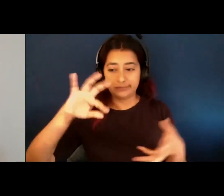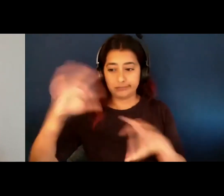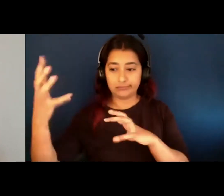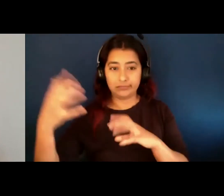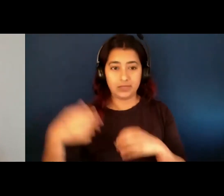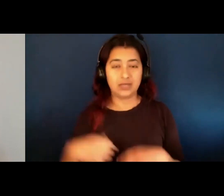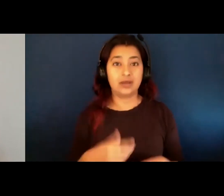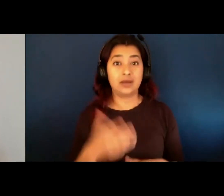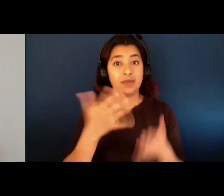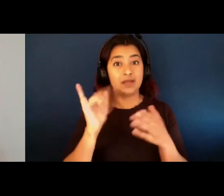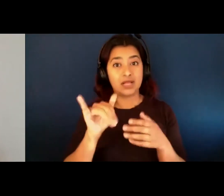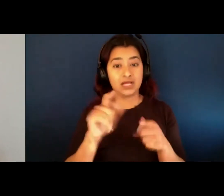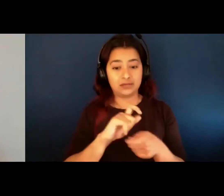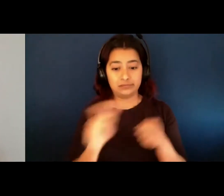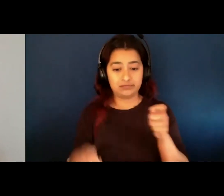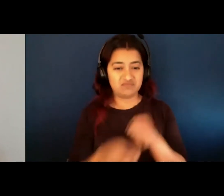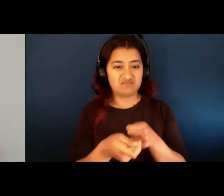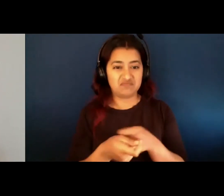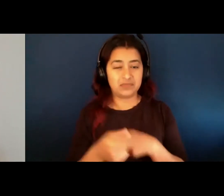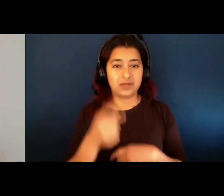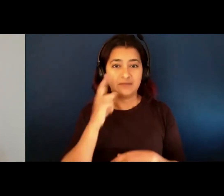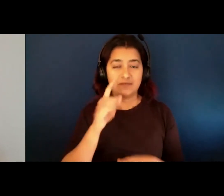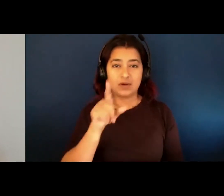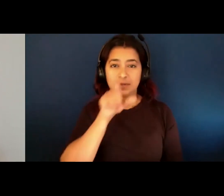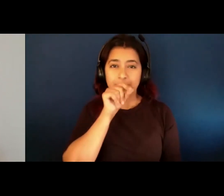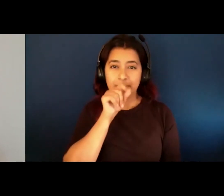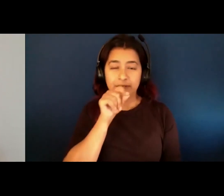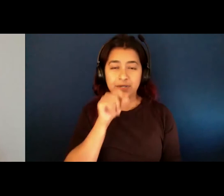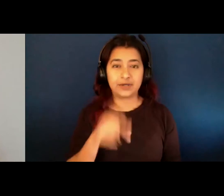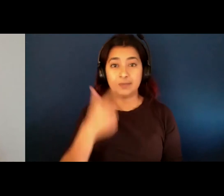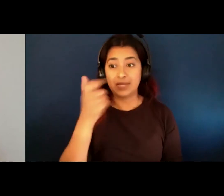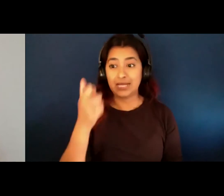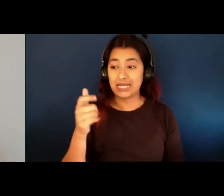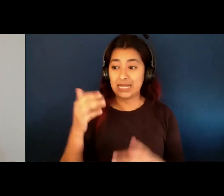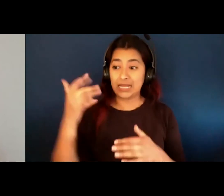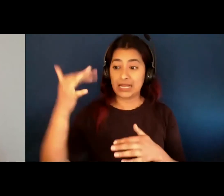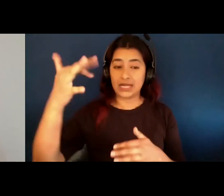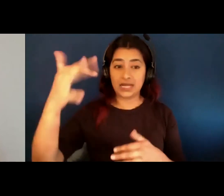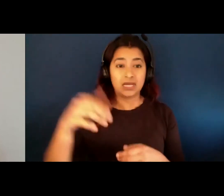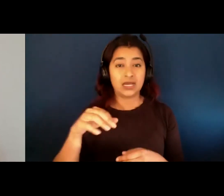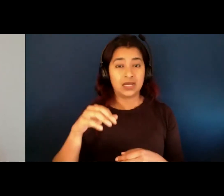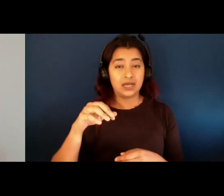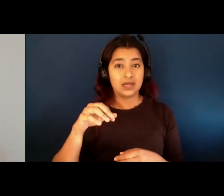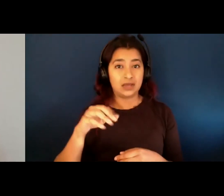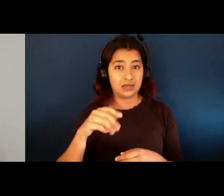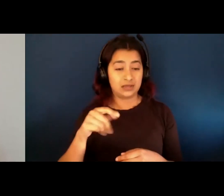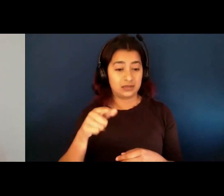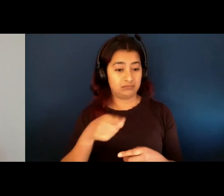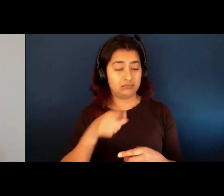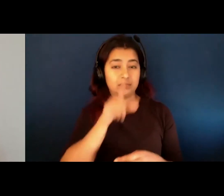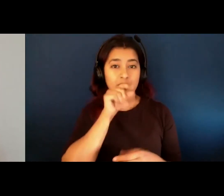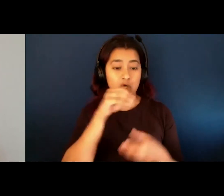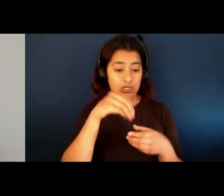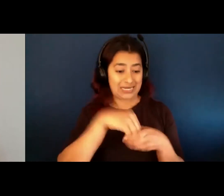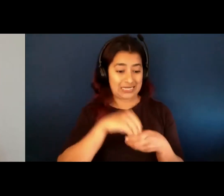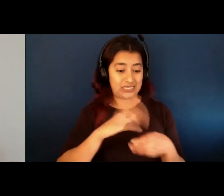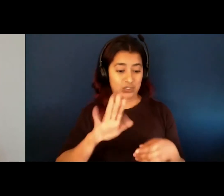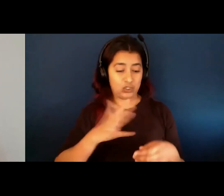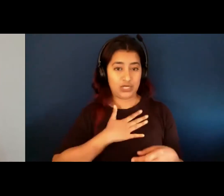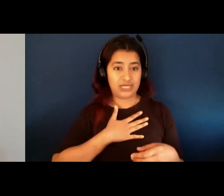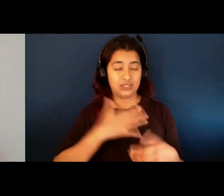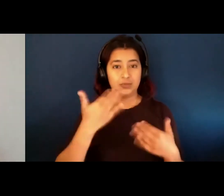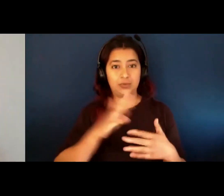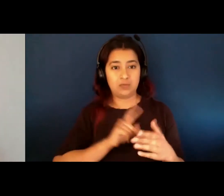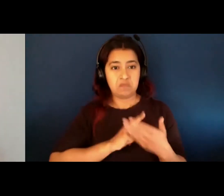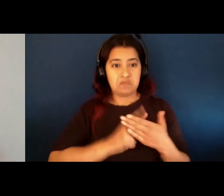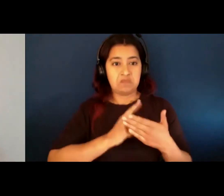the revenge of the diamond sparrows, because eventually the bird song in Vegas's chest raised its voice, and Miss Moon heard